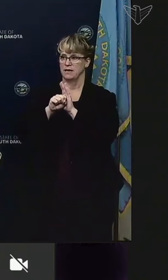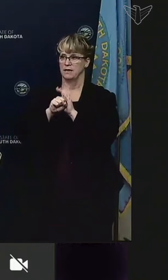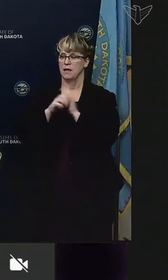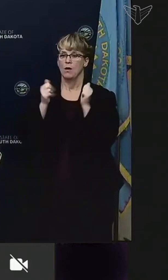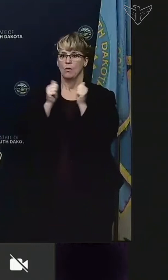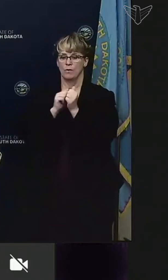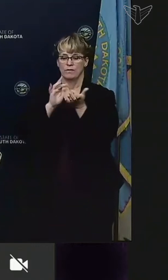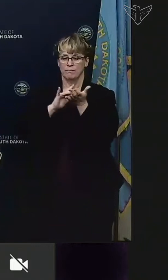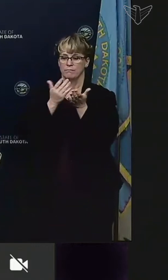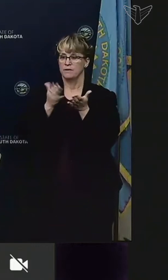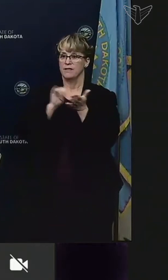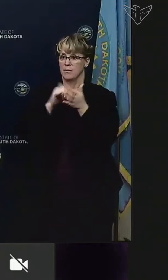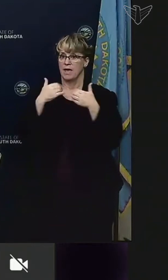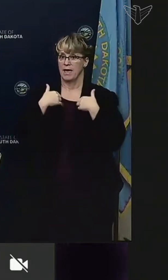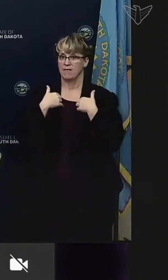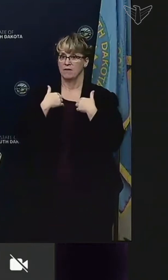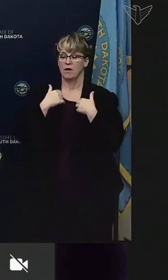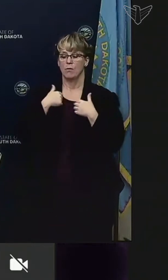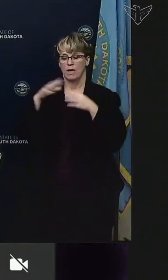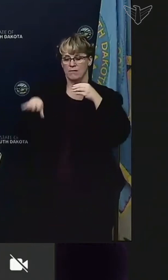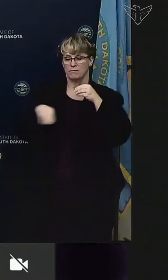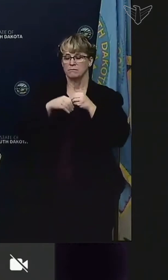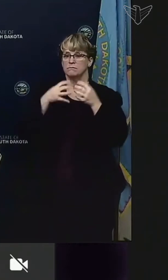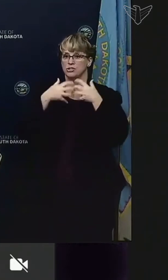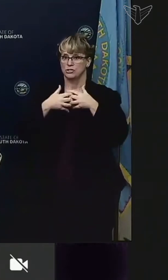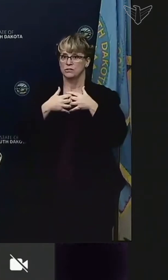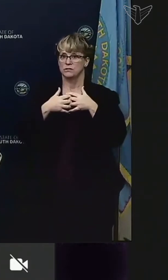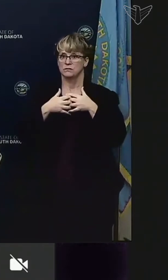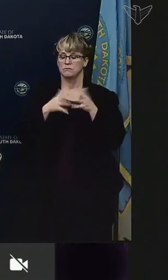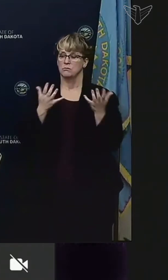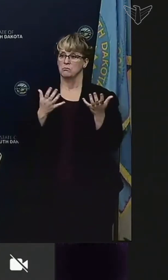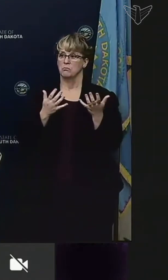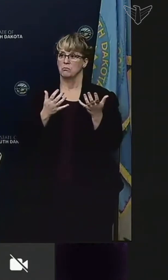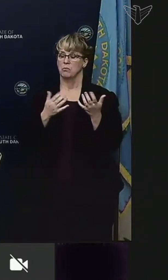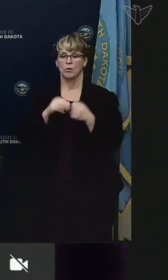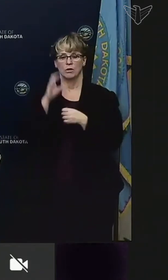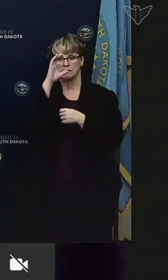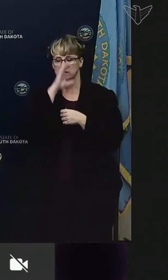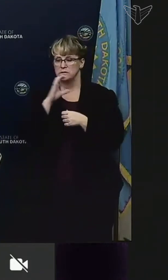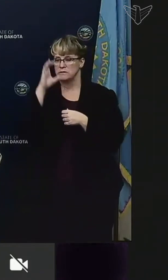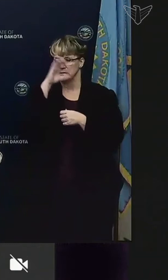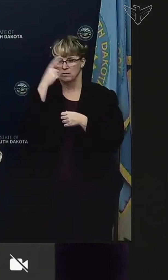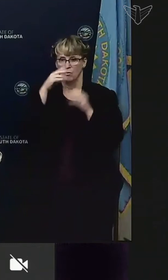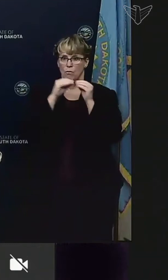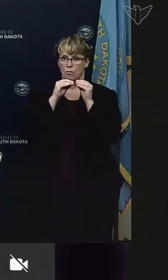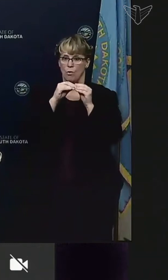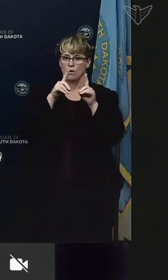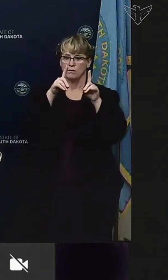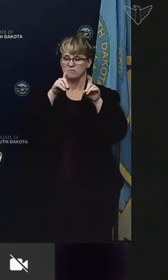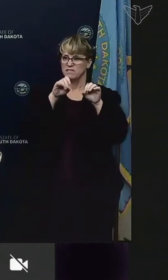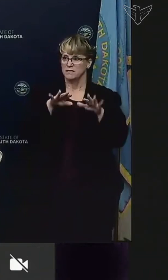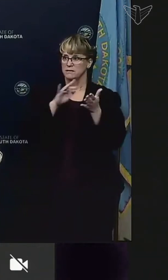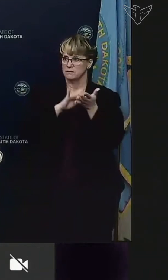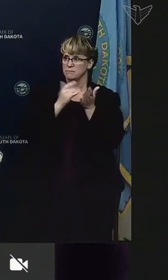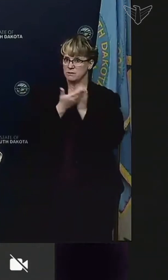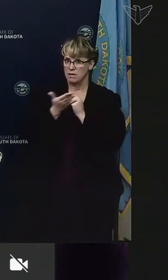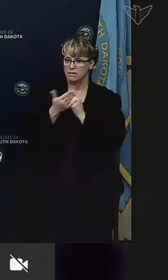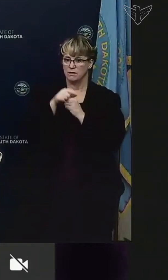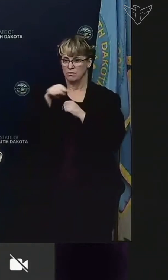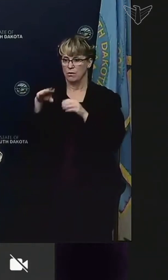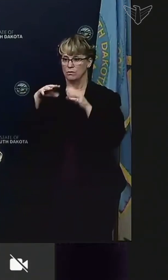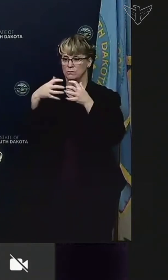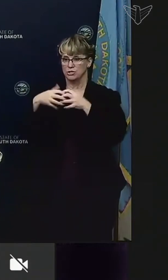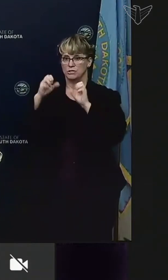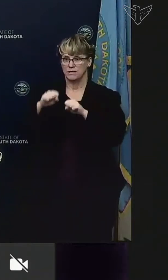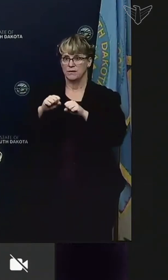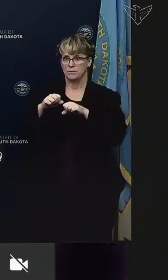the supplies that we have on hand. We do have additional machines. We're actively seeking more testing supplies so that those additional machines